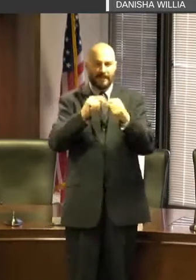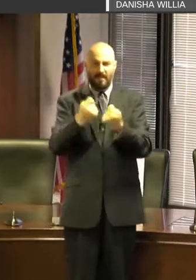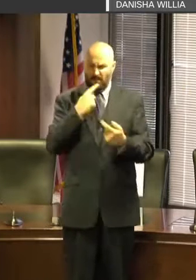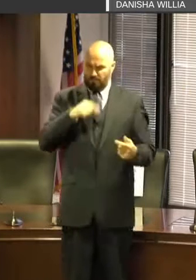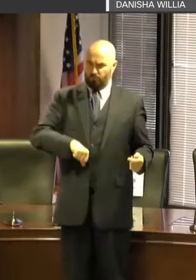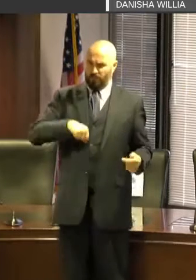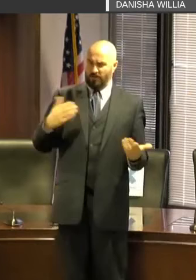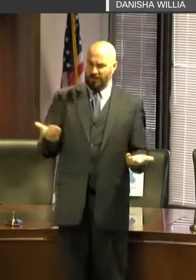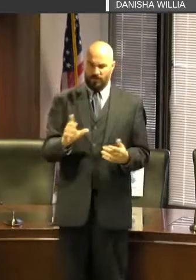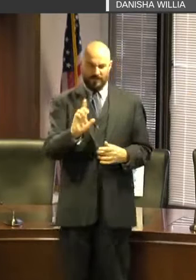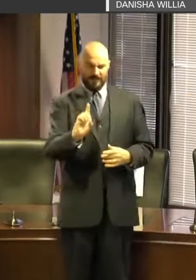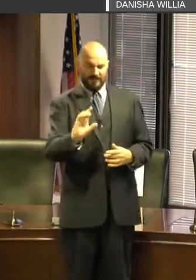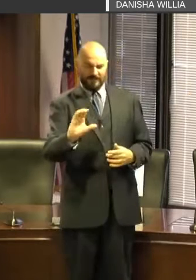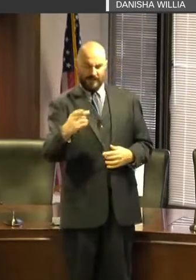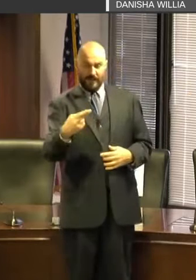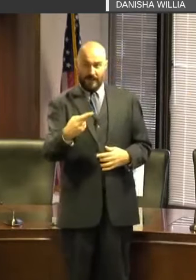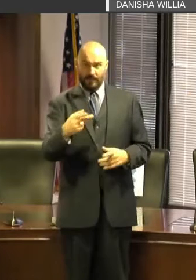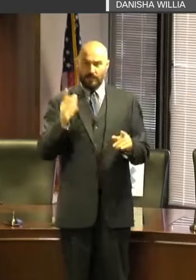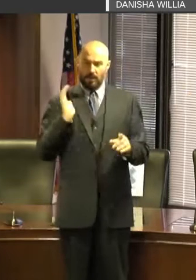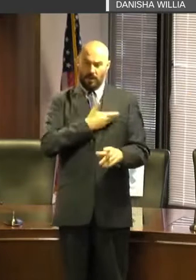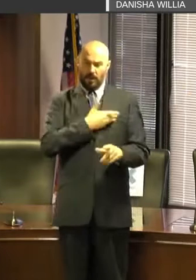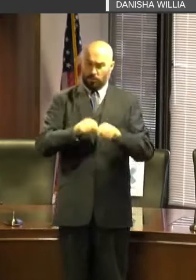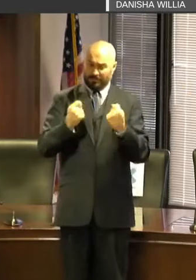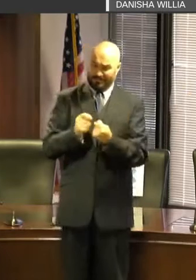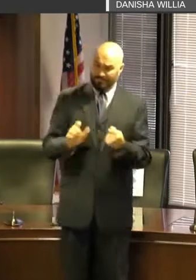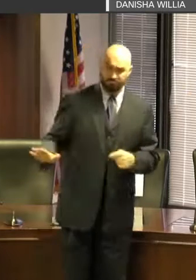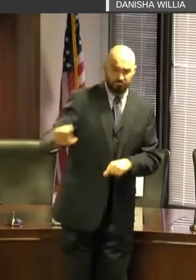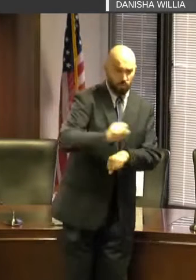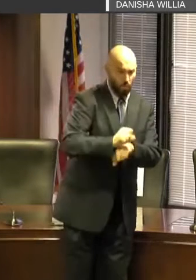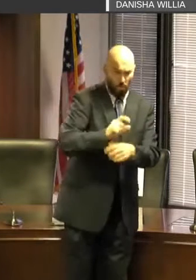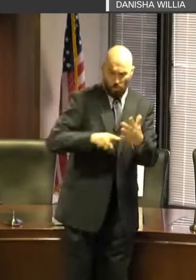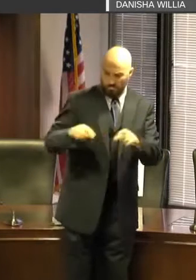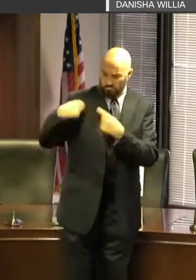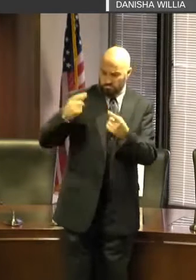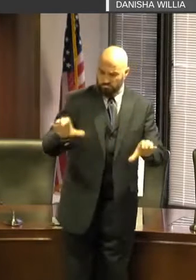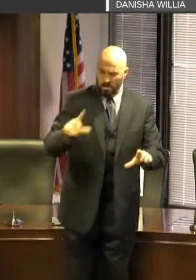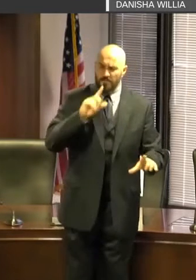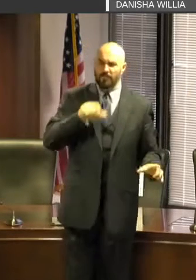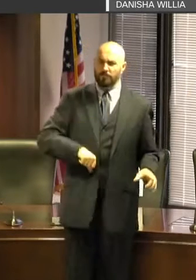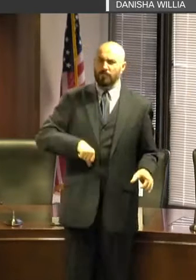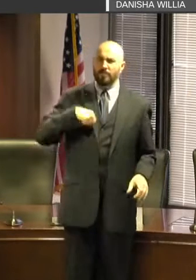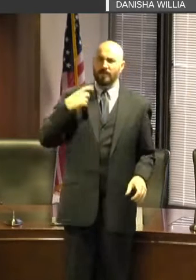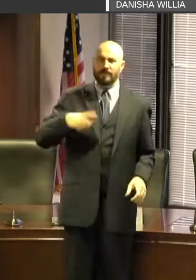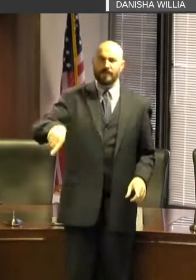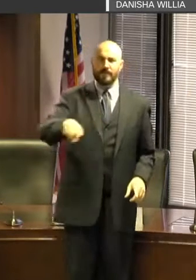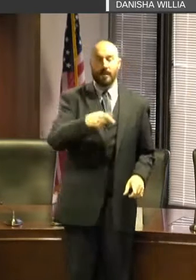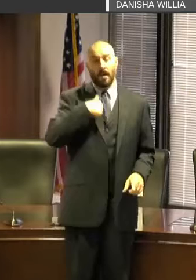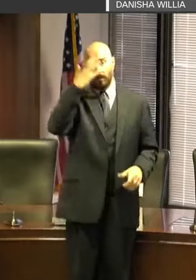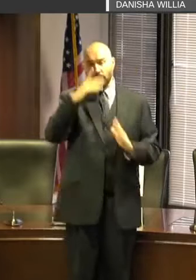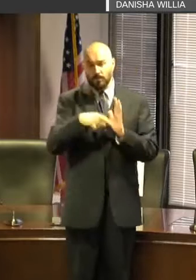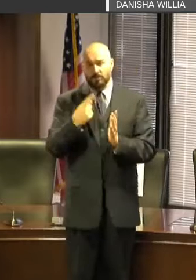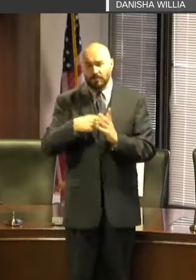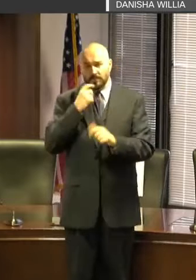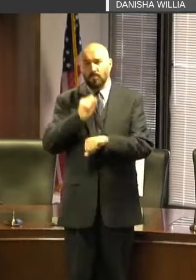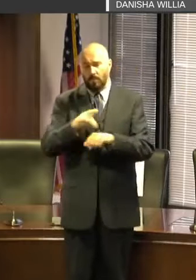they're doing. I know that there are times when some of this work can be overwhelming to some of our divisions, and I just want